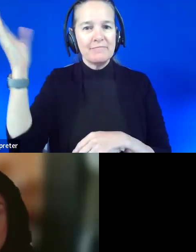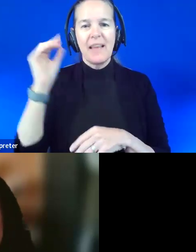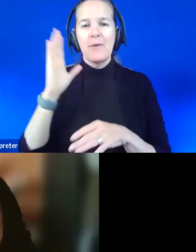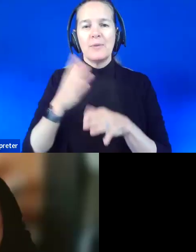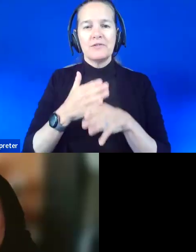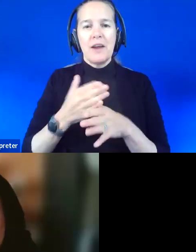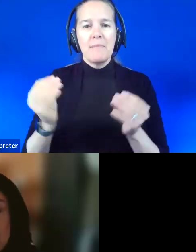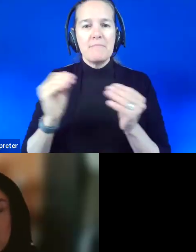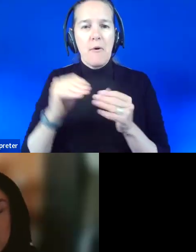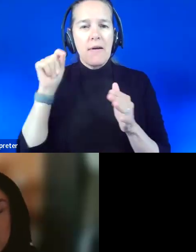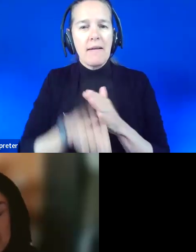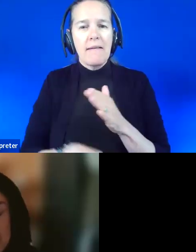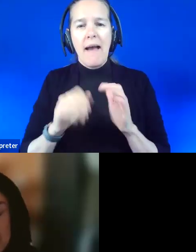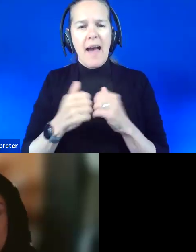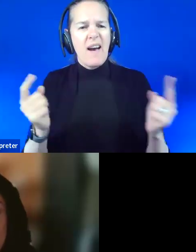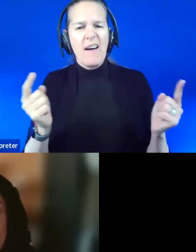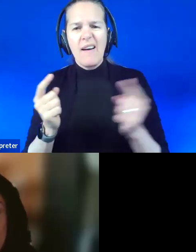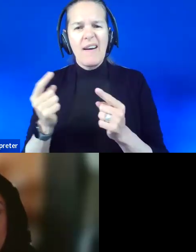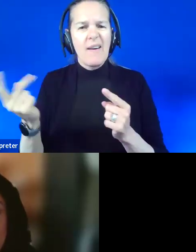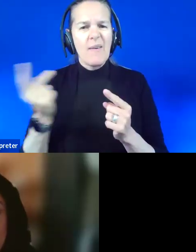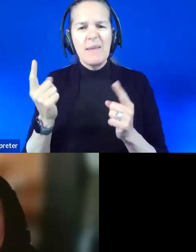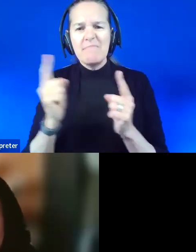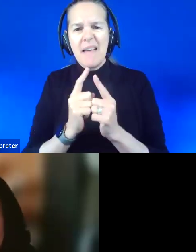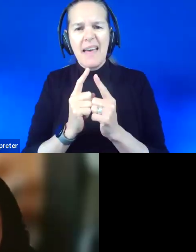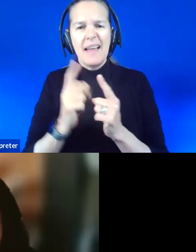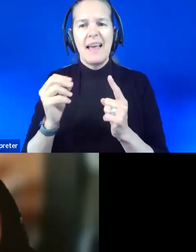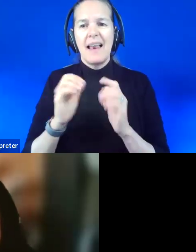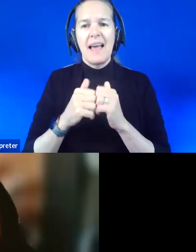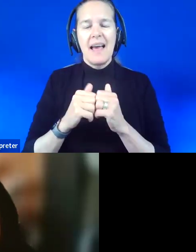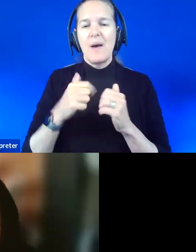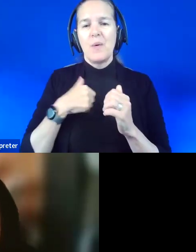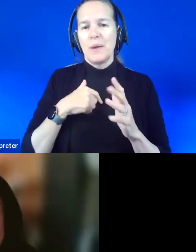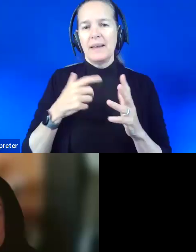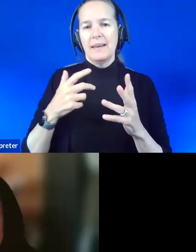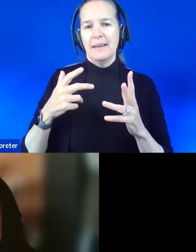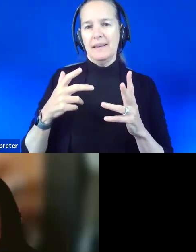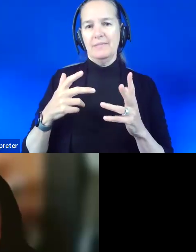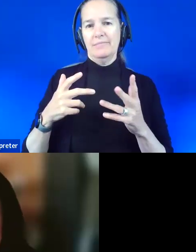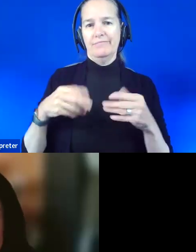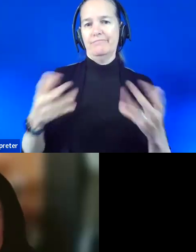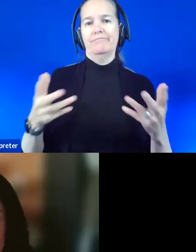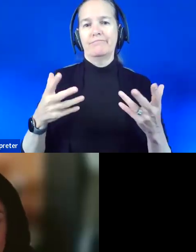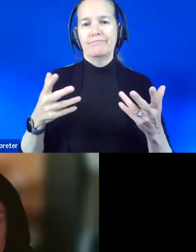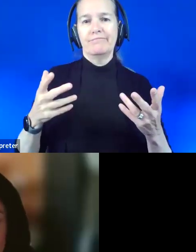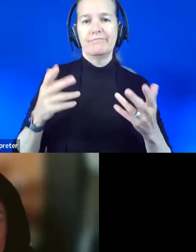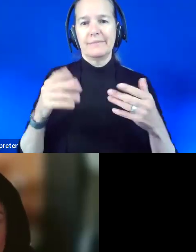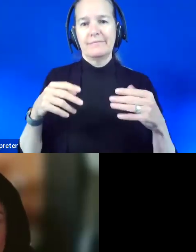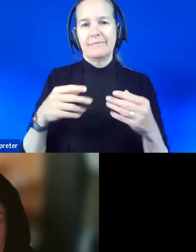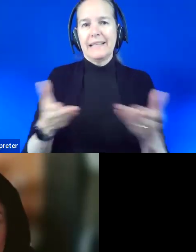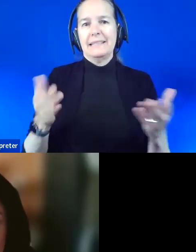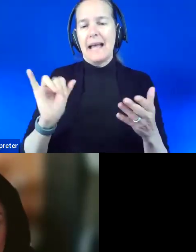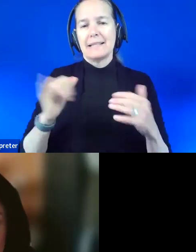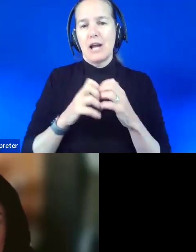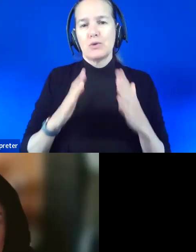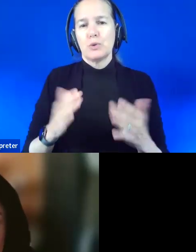about how we met and how we are kind of thriving as entrepreneurs now. Perfect. Thanks. Next slide,